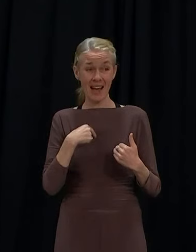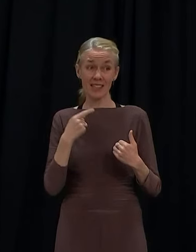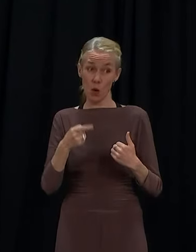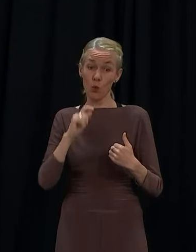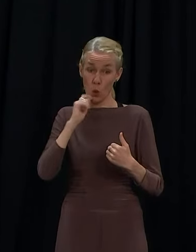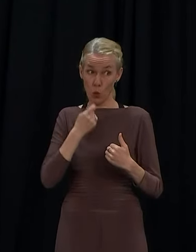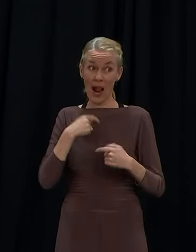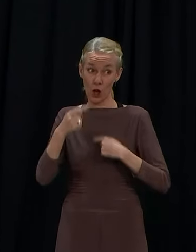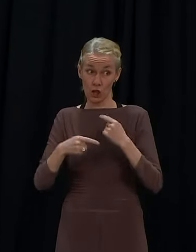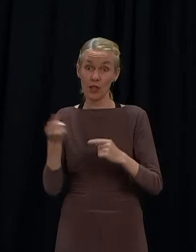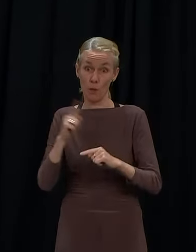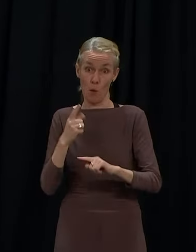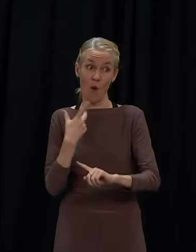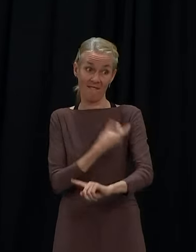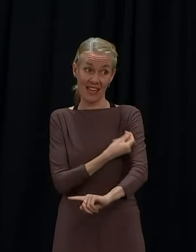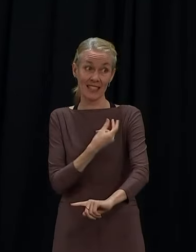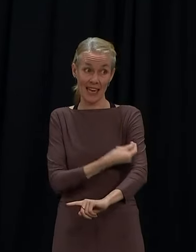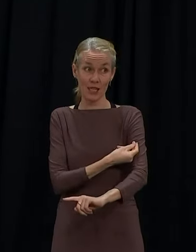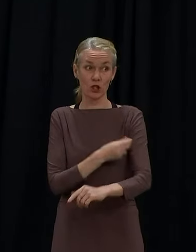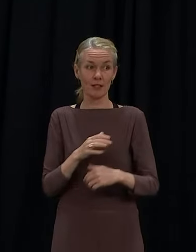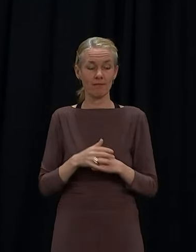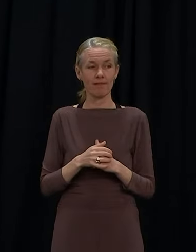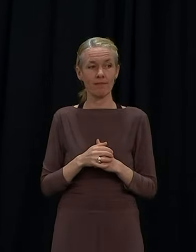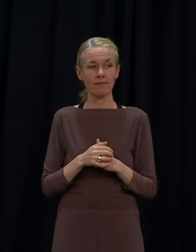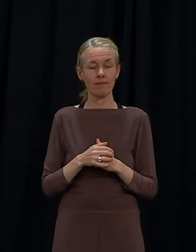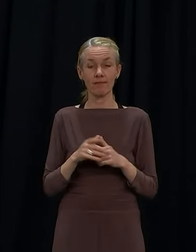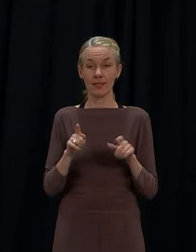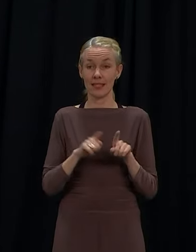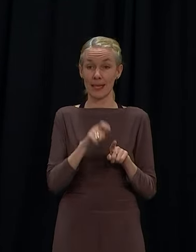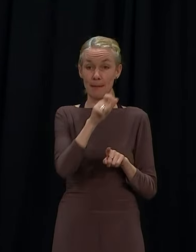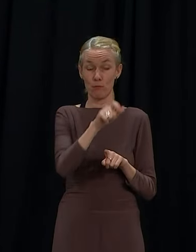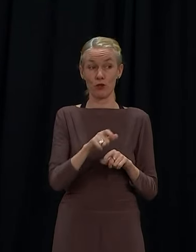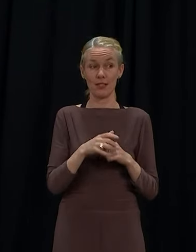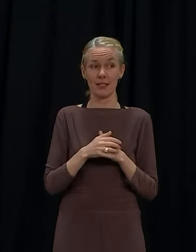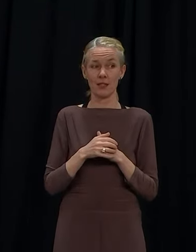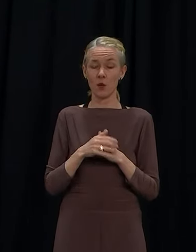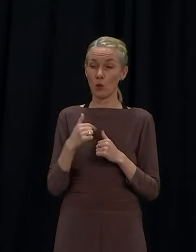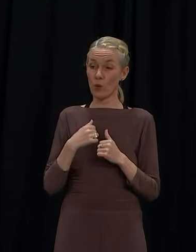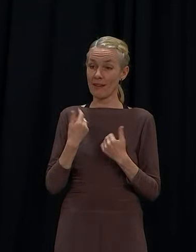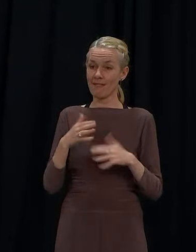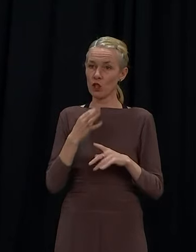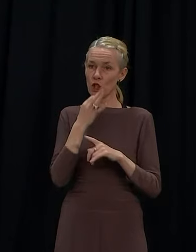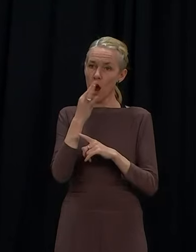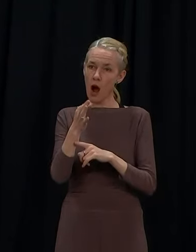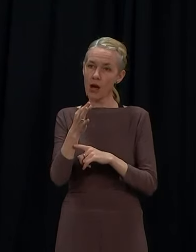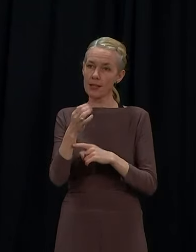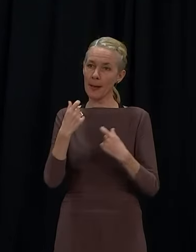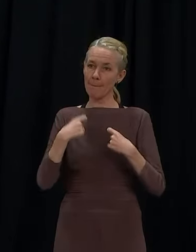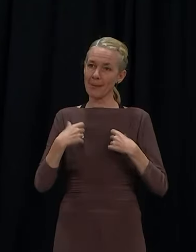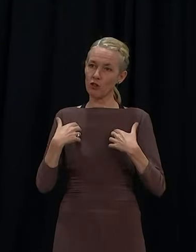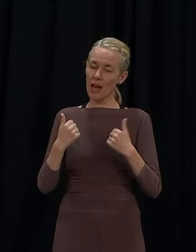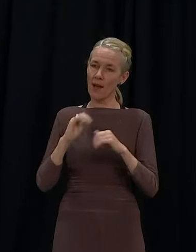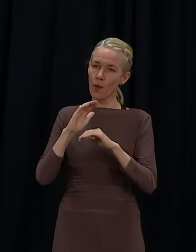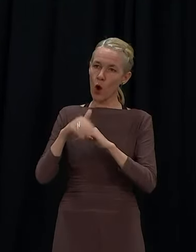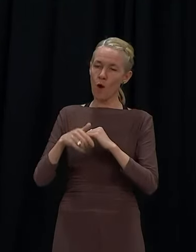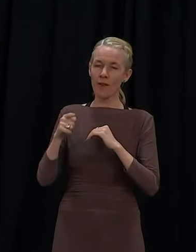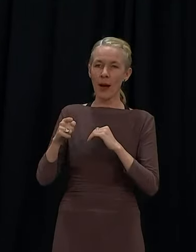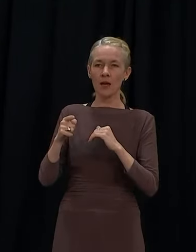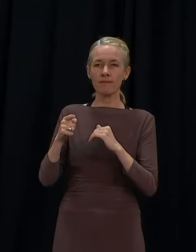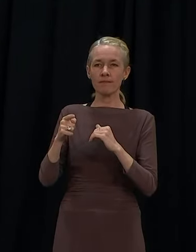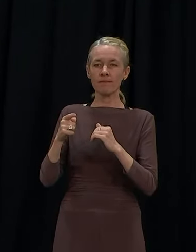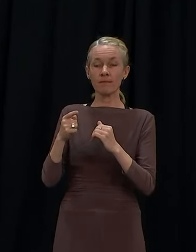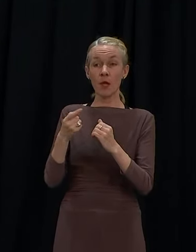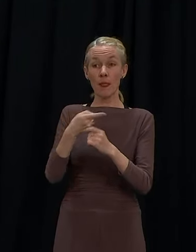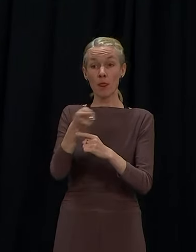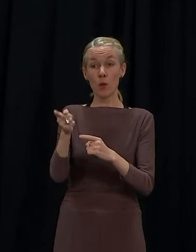campaign. Also, we asked the Ministry of Health about the data around vaccination rates for homeless. Oh, yes. The response was, it